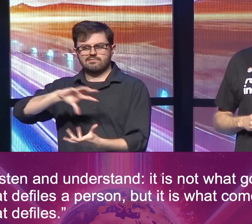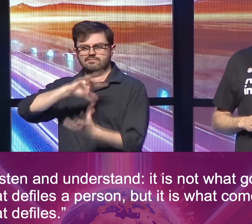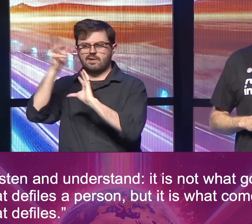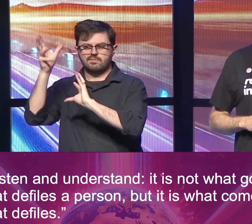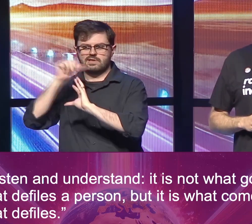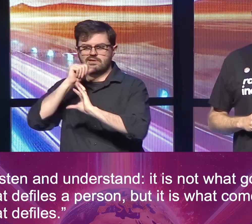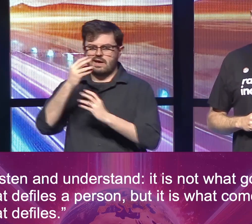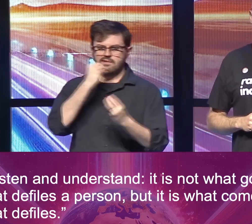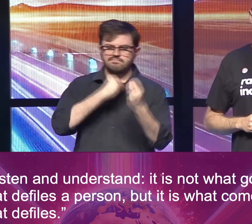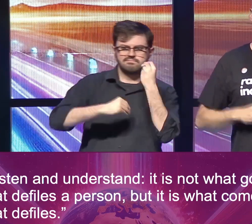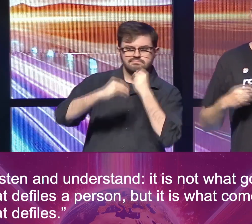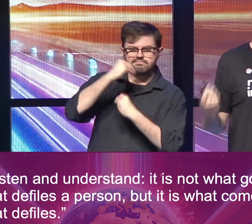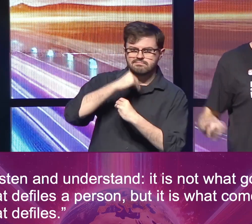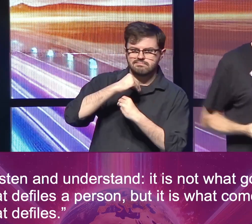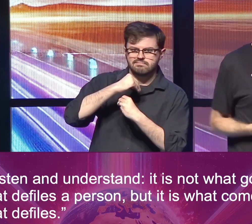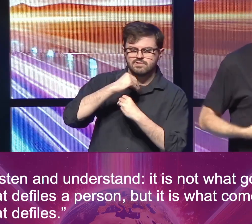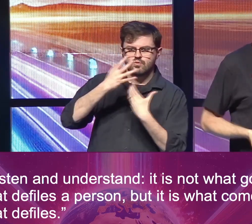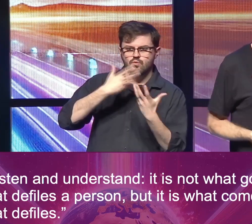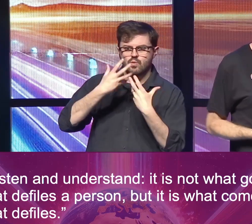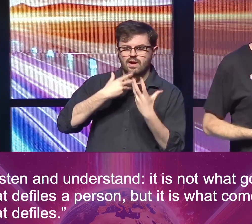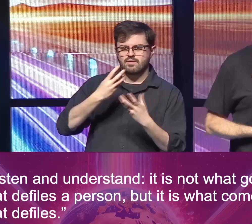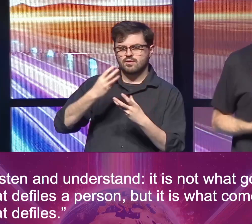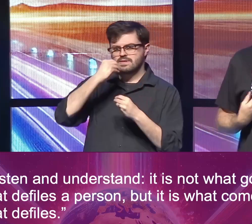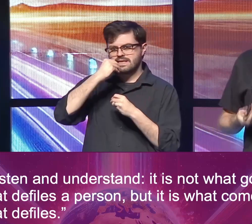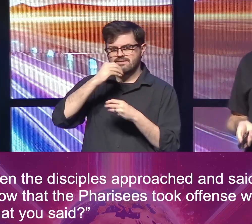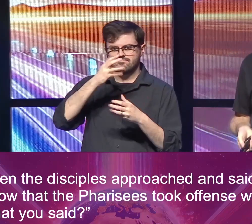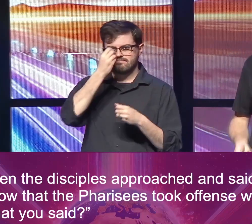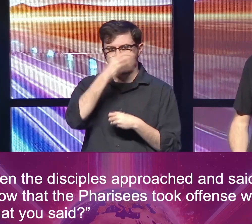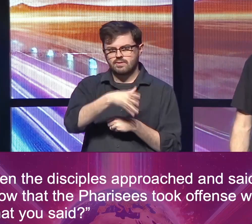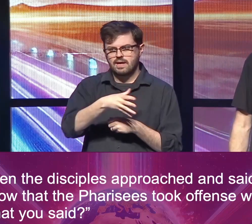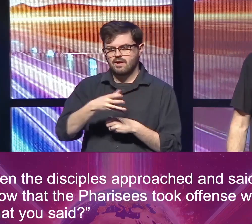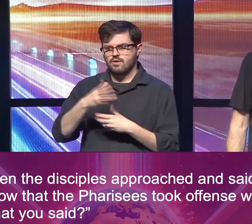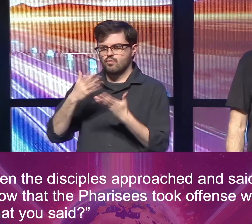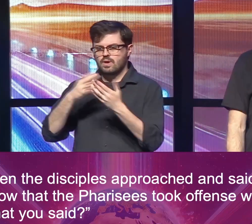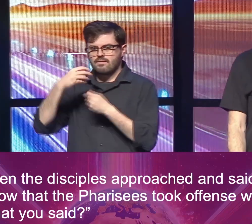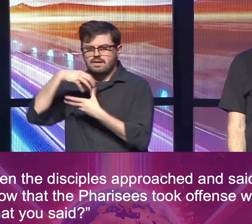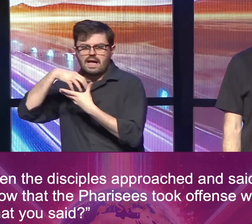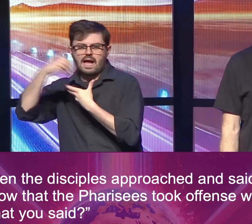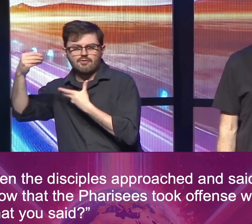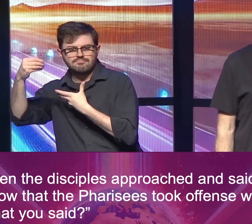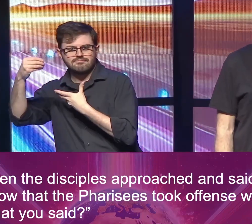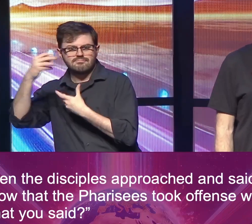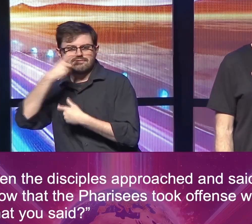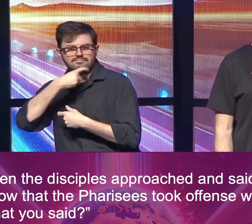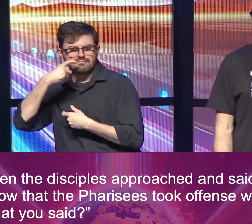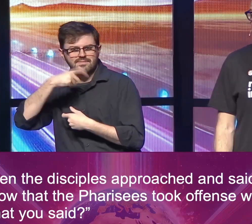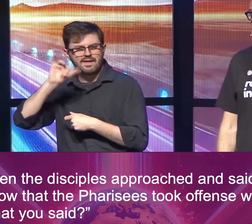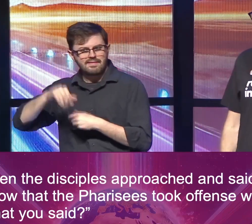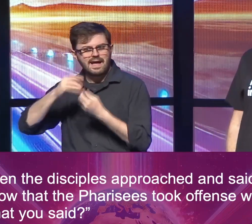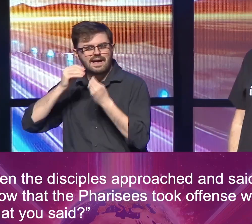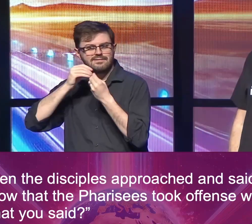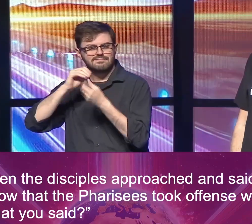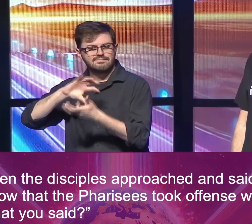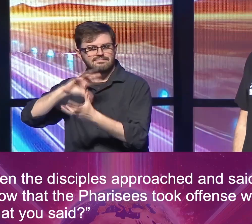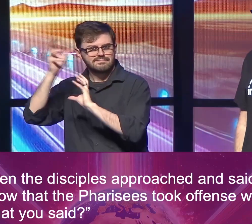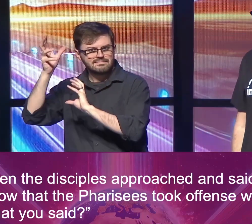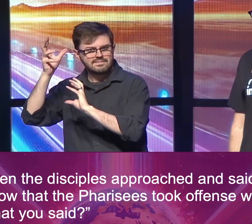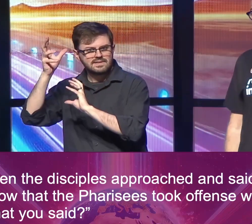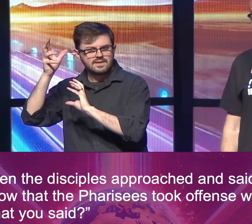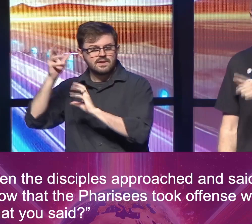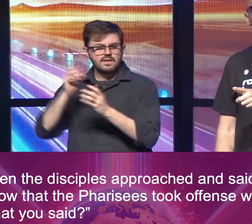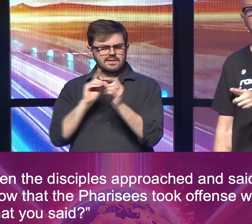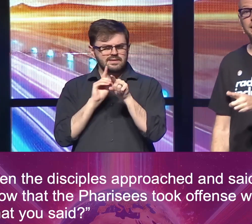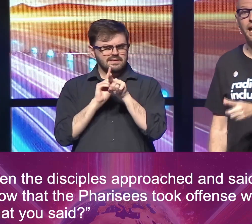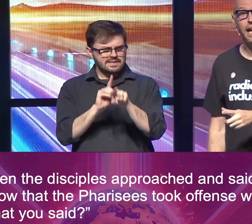Okay. So the disciples come up to him, and they were like, hey, J-Man, I don't know if you know this or not,